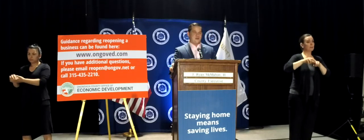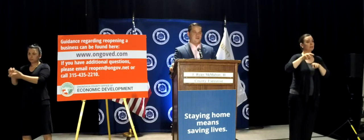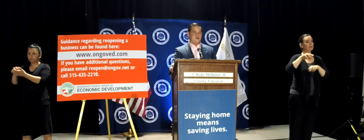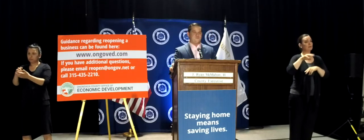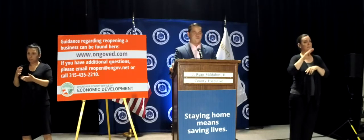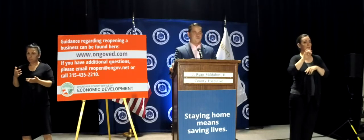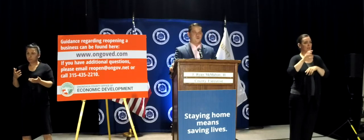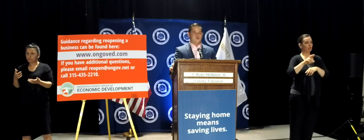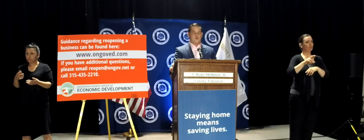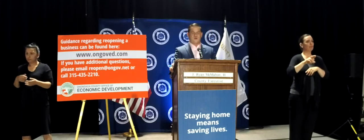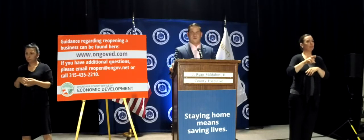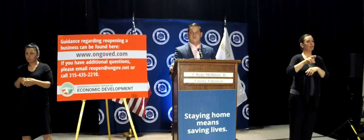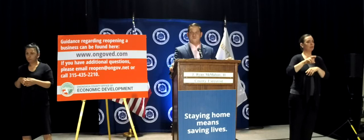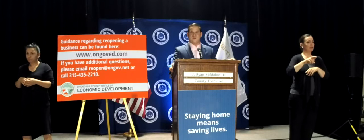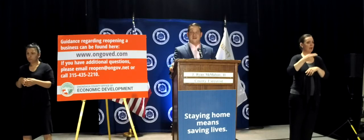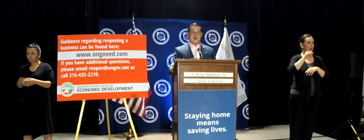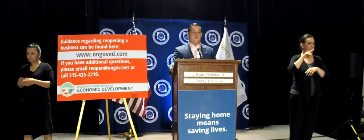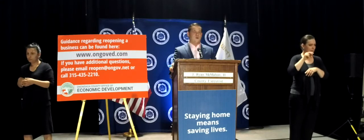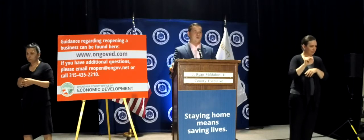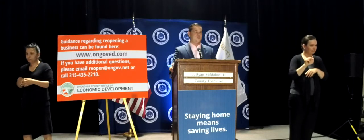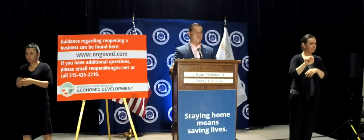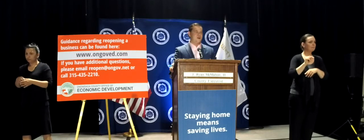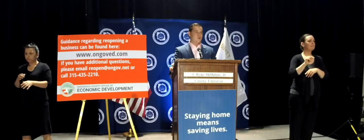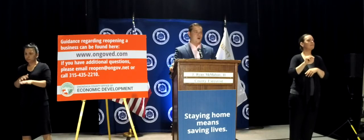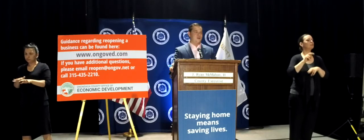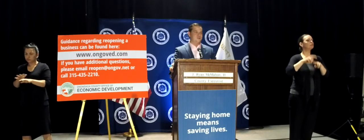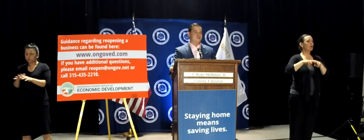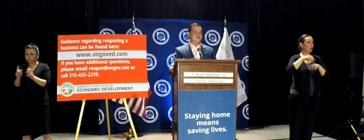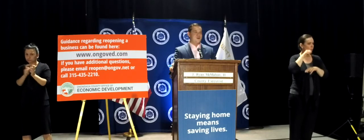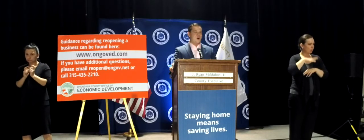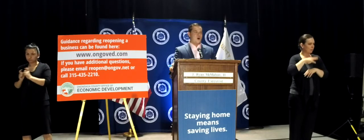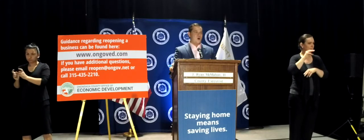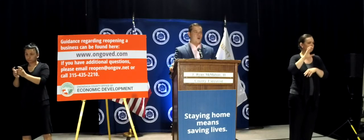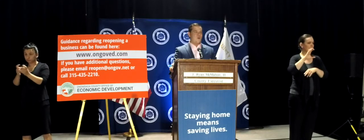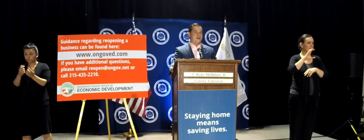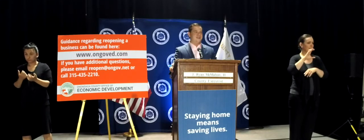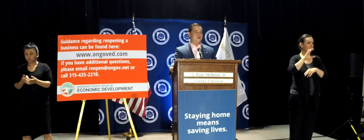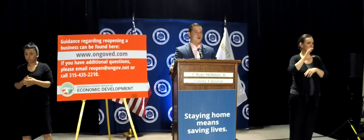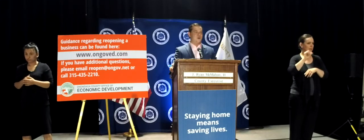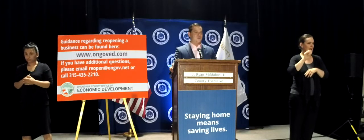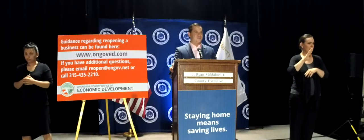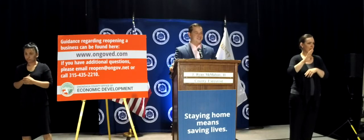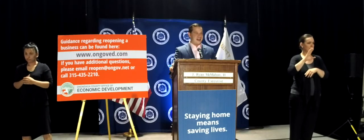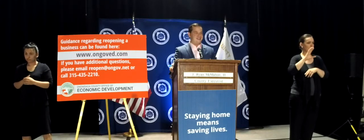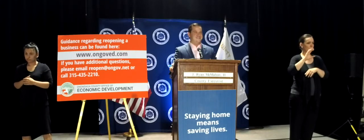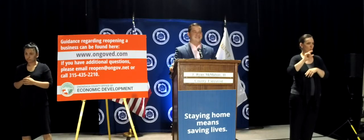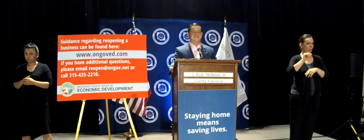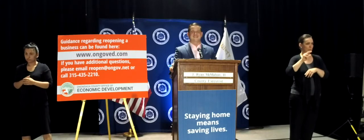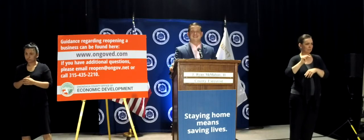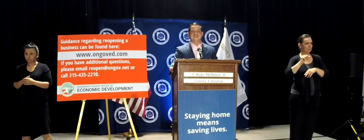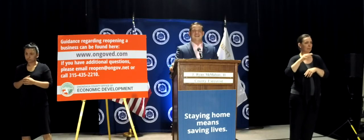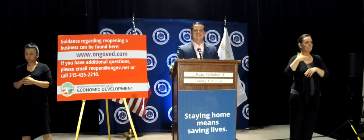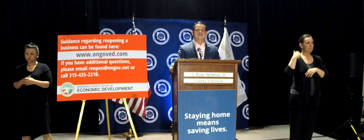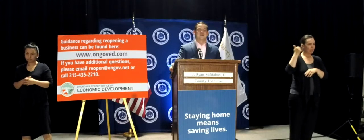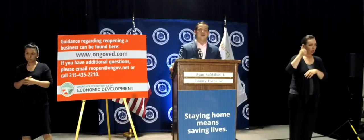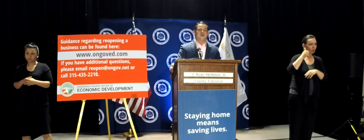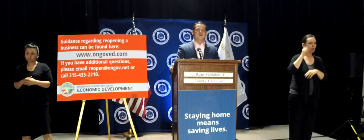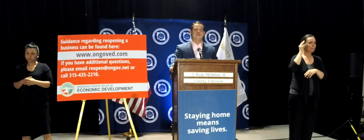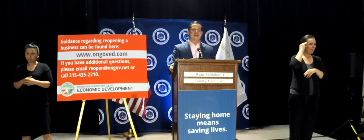Chairman Weatherup, Chairwoman McNabb Coleman, Mayor Walsh, all wanting to know where this guidance is.